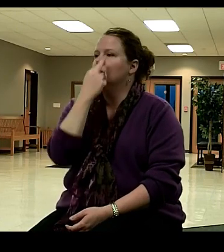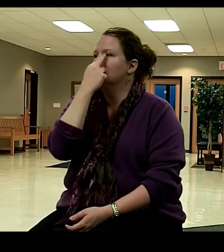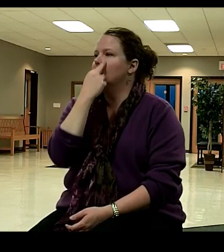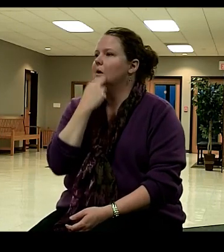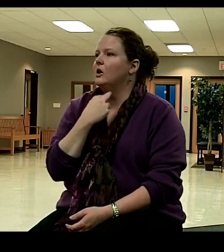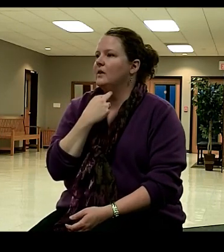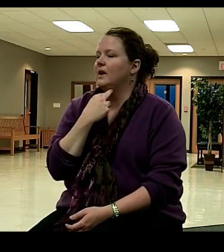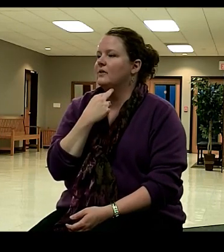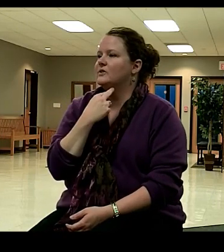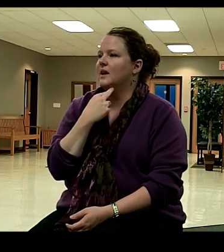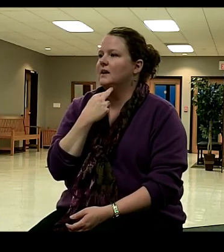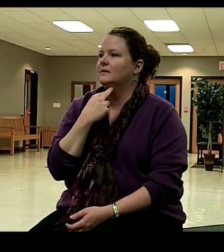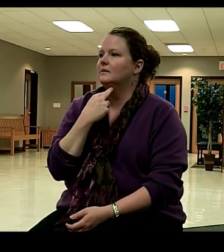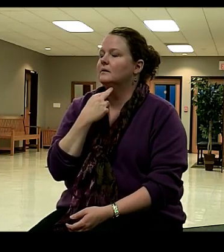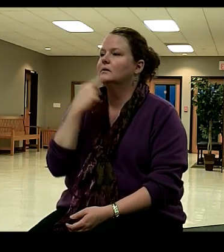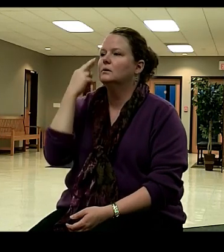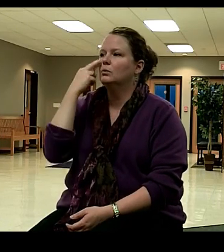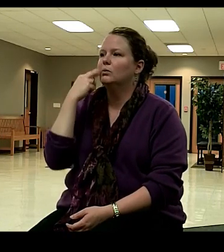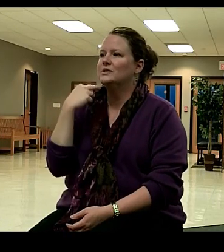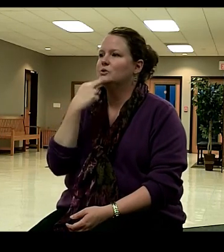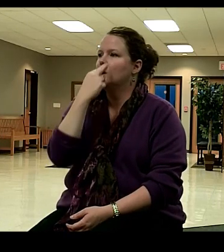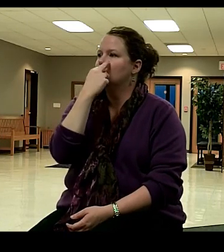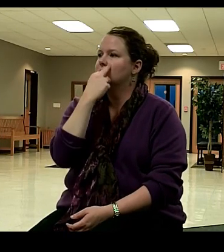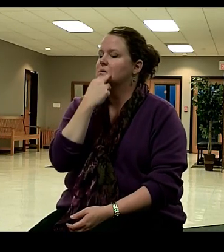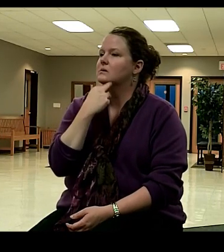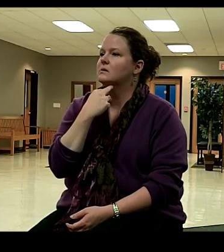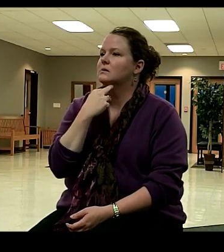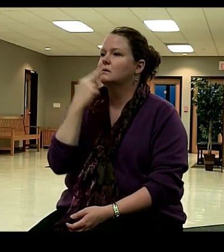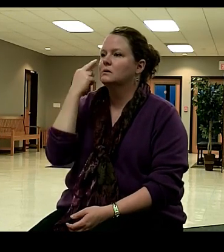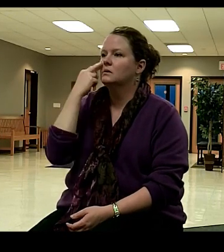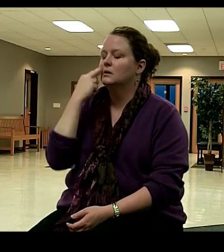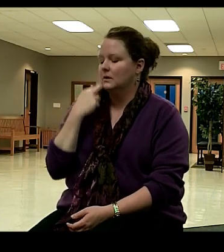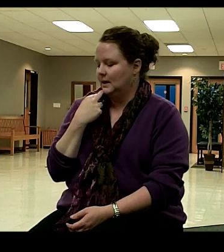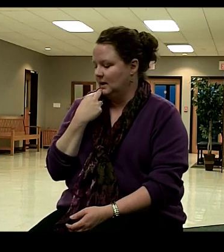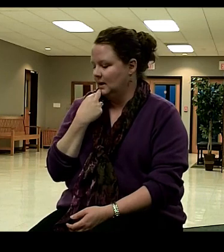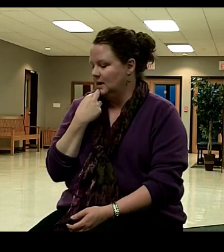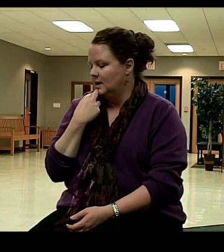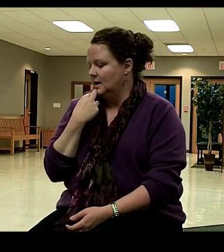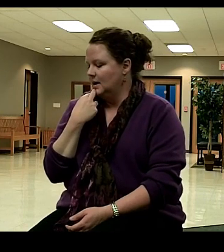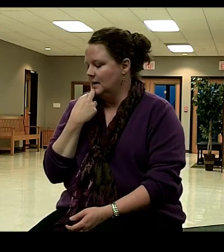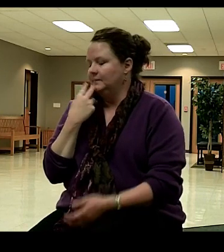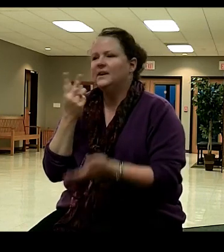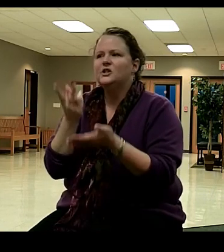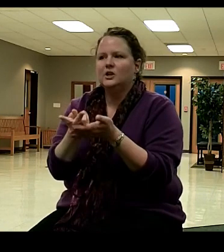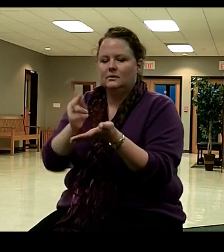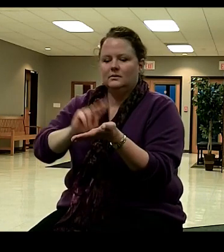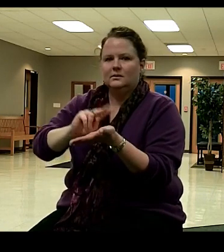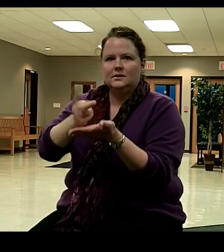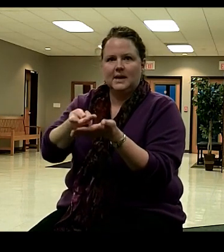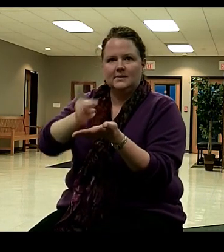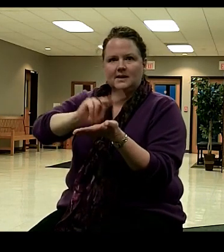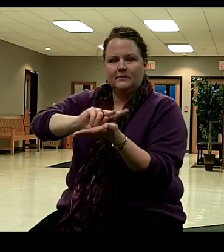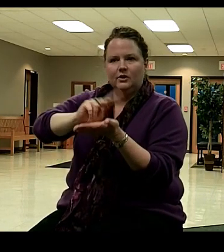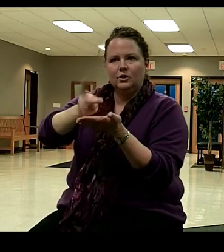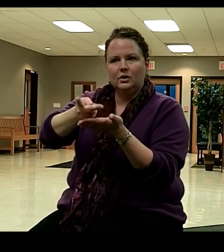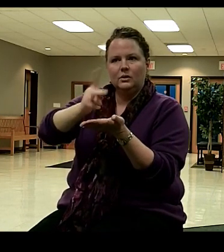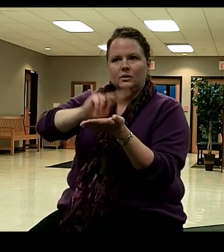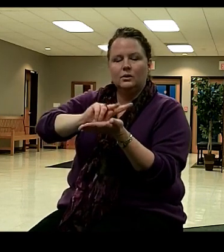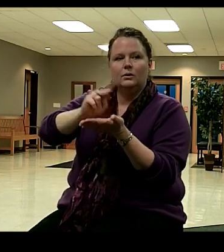one side, R on the other side. Restaurant. Okay. Kitchen is like the sign for cook